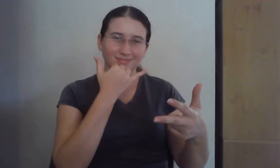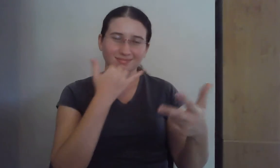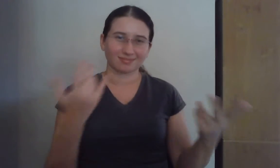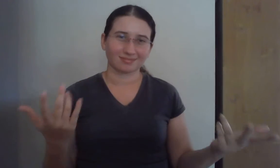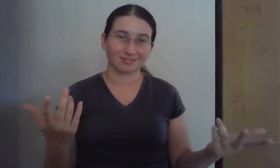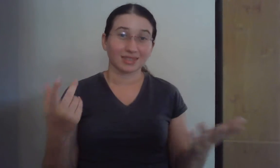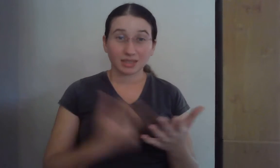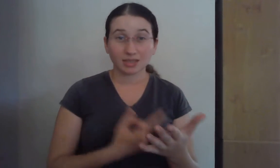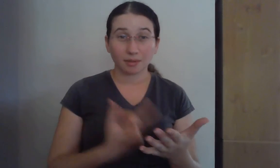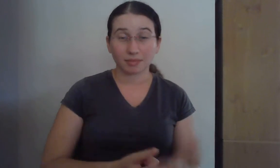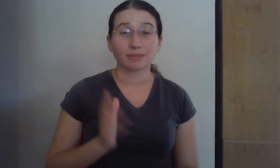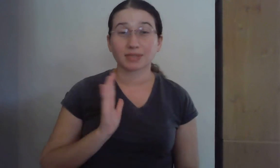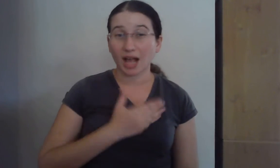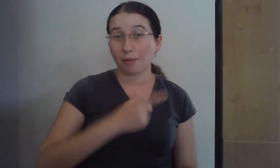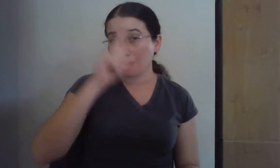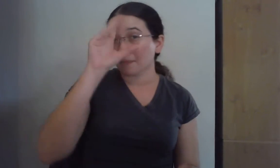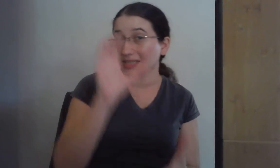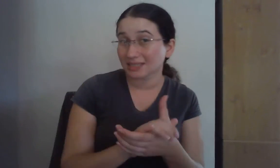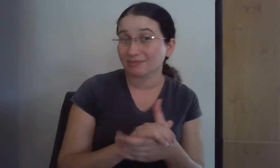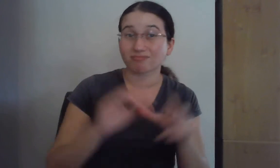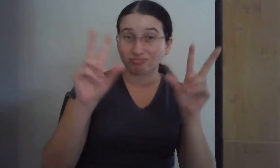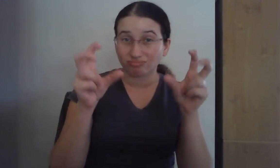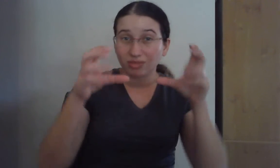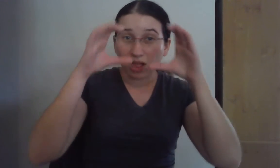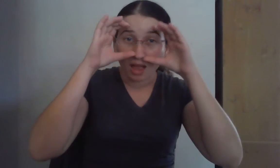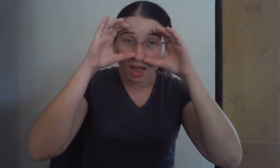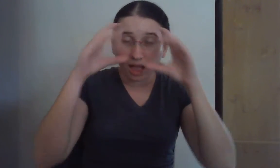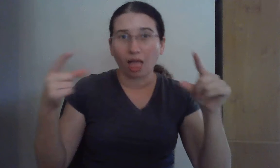Sometimes our headsets get in the way of our relationships.